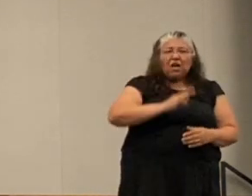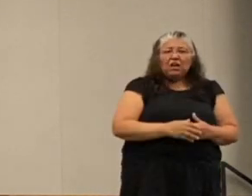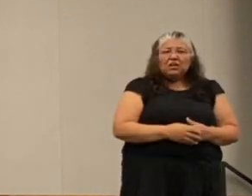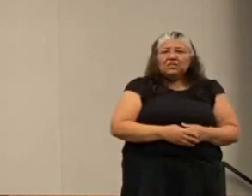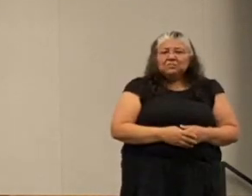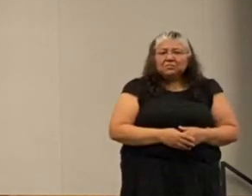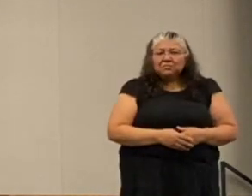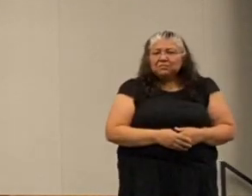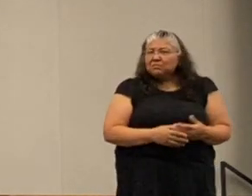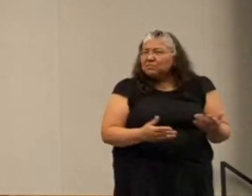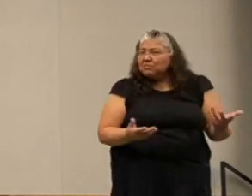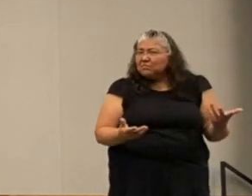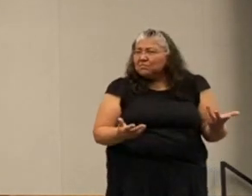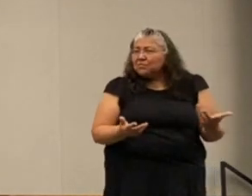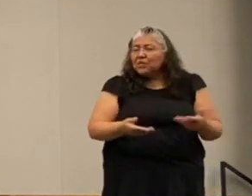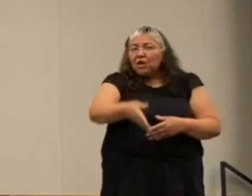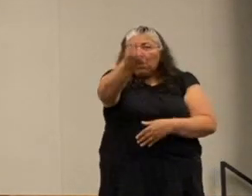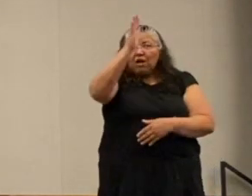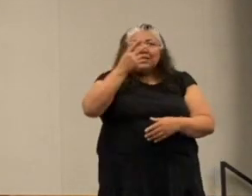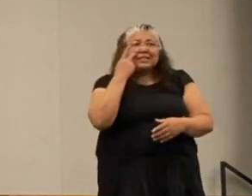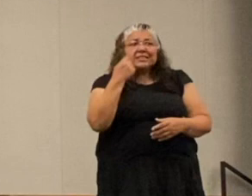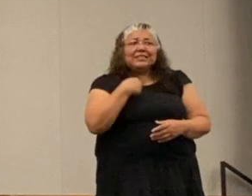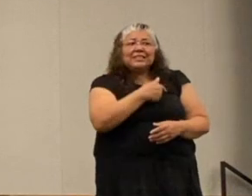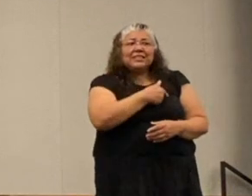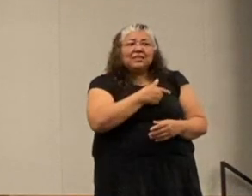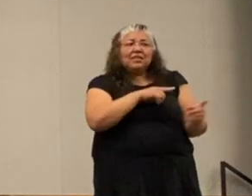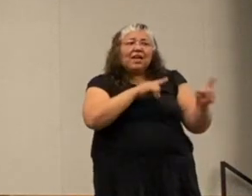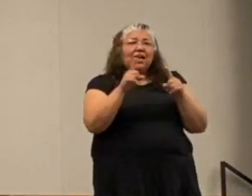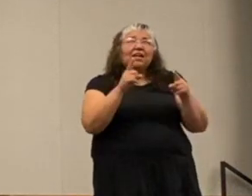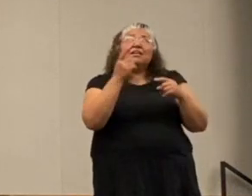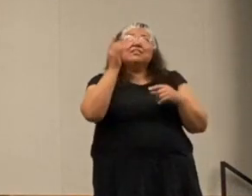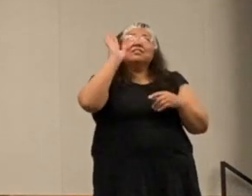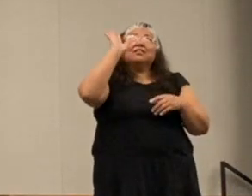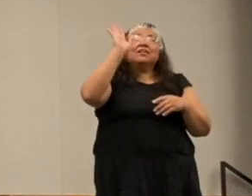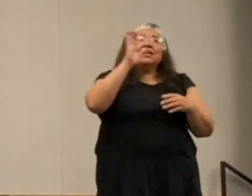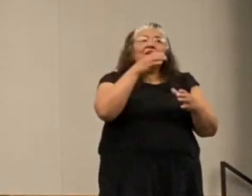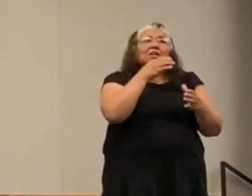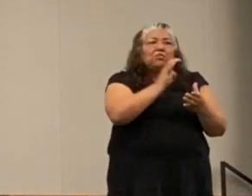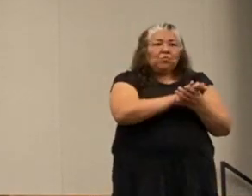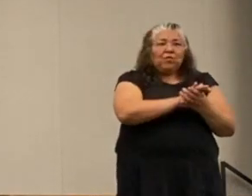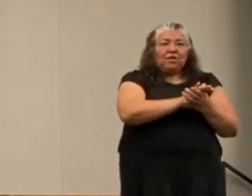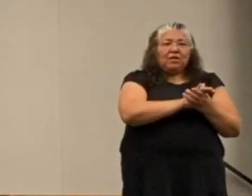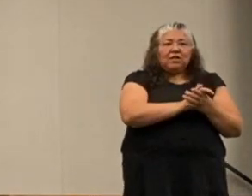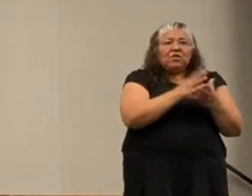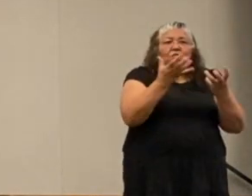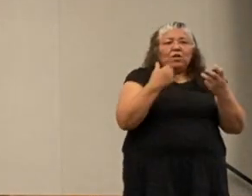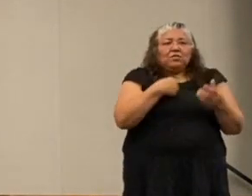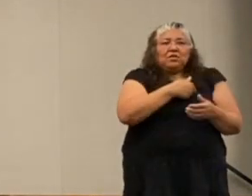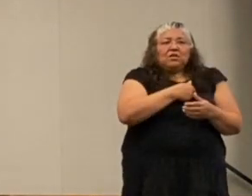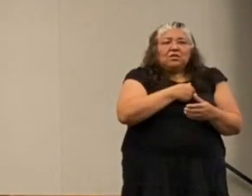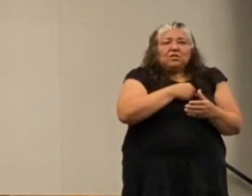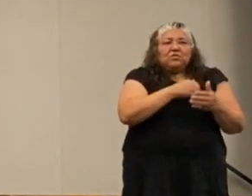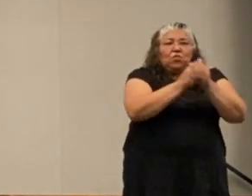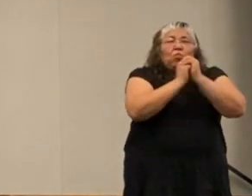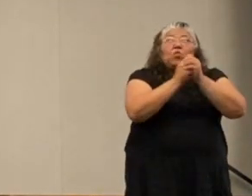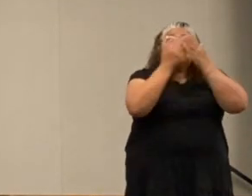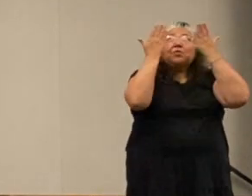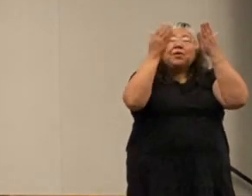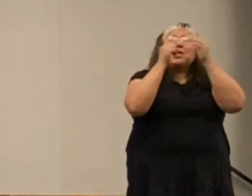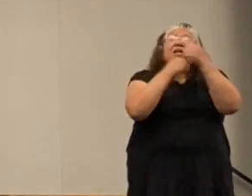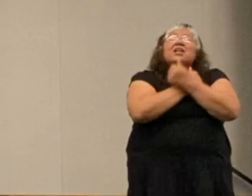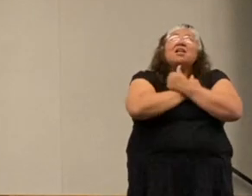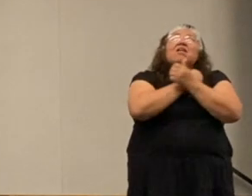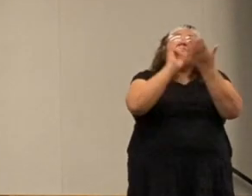when God sees us as his bride, right? And he wants us to worship him and love